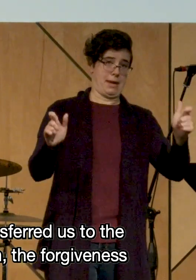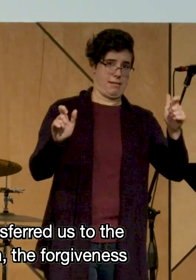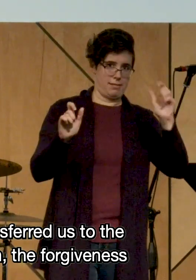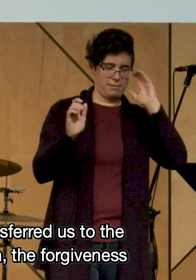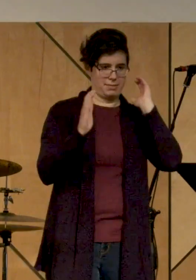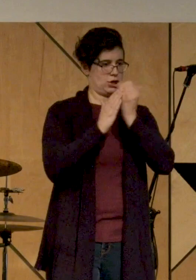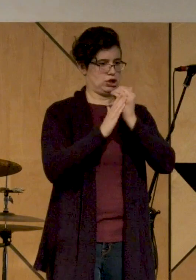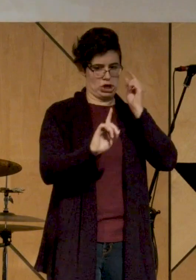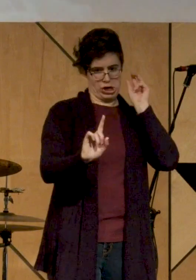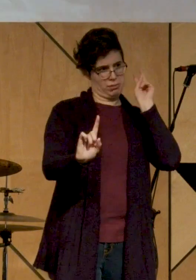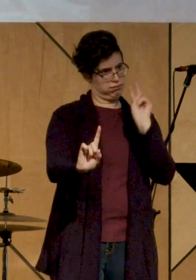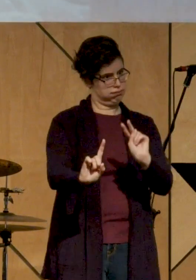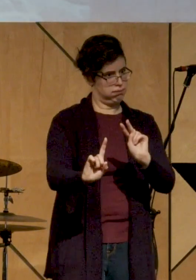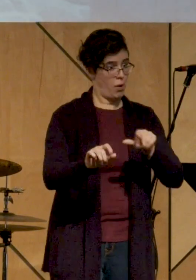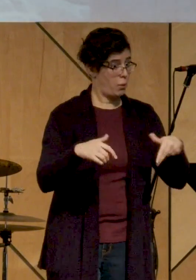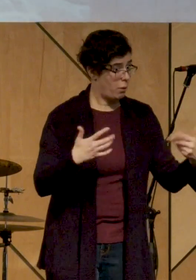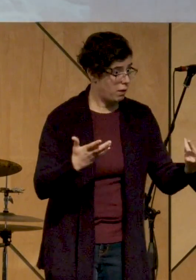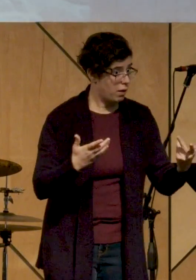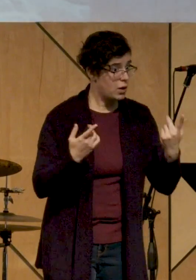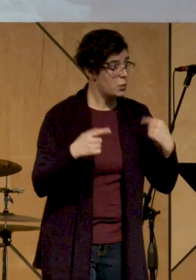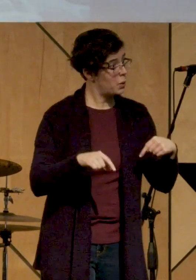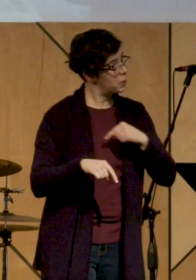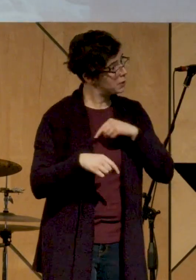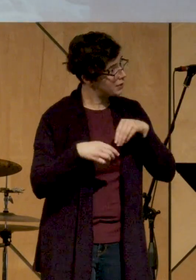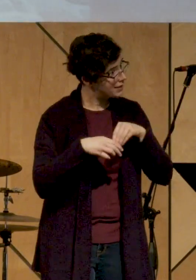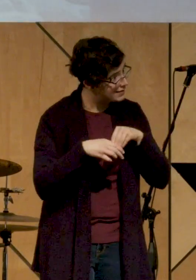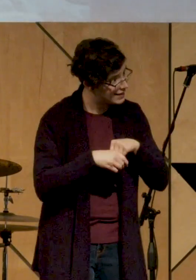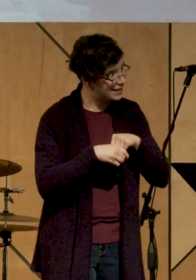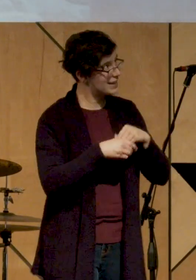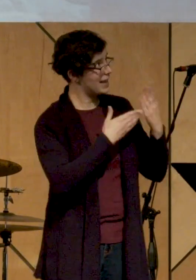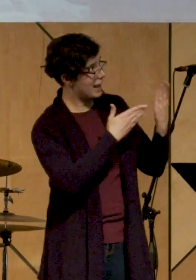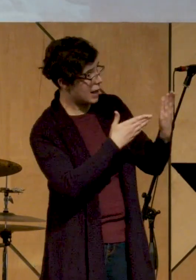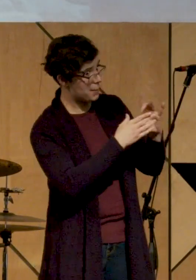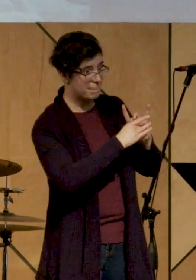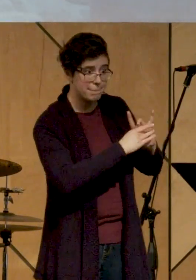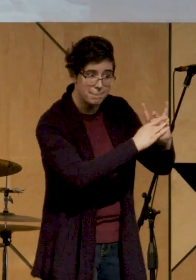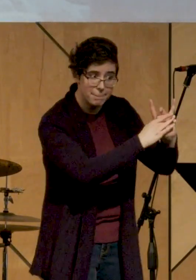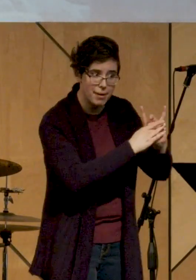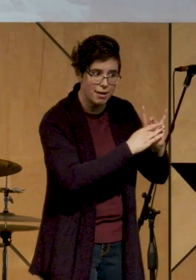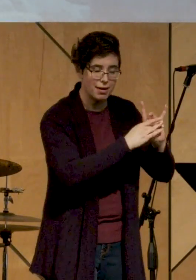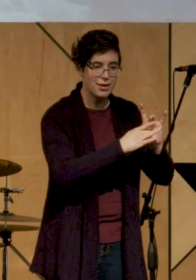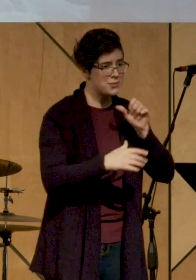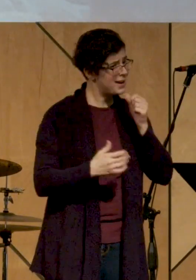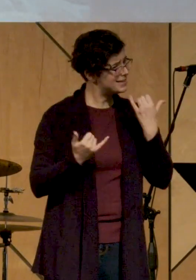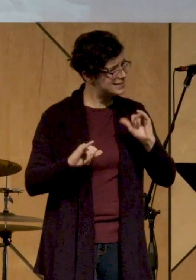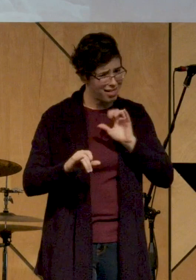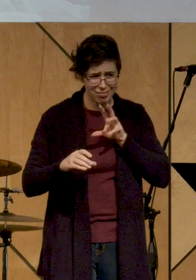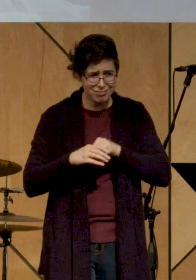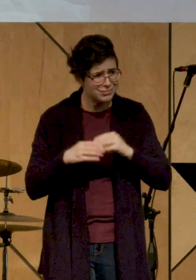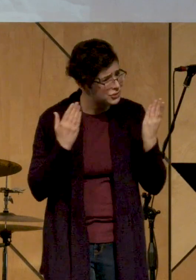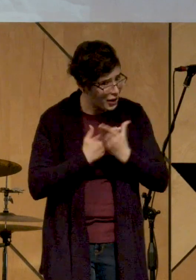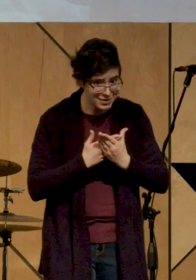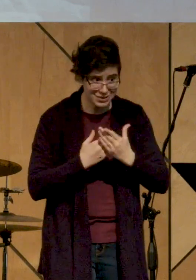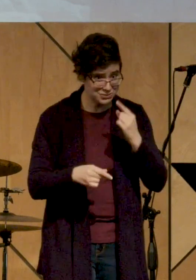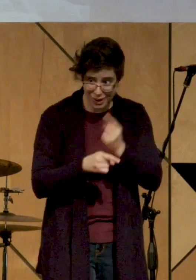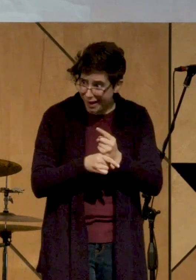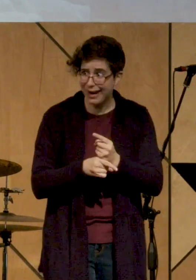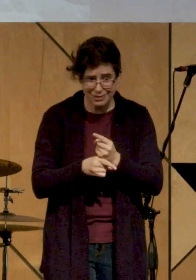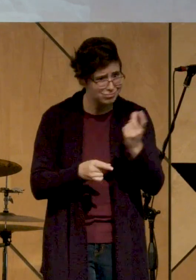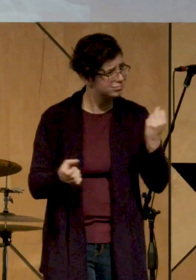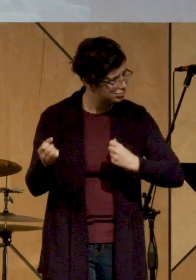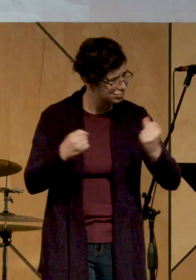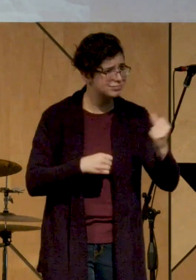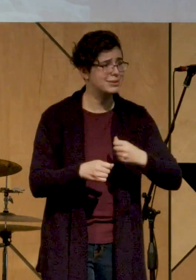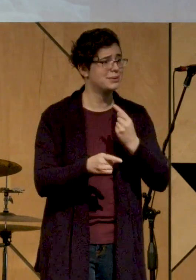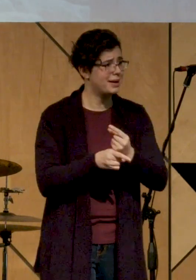gospel is this. When we are in Christ, we are no longer in darkness. Amen? We have been